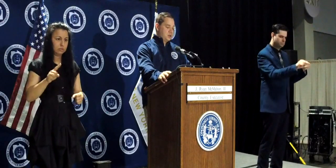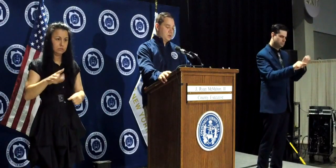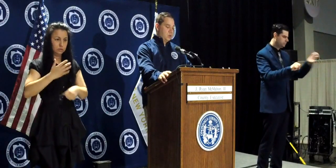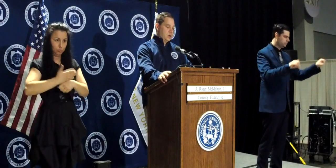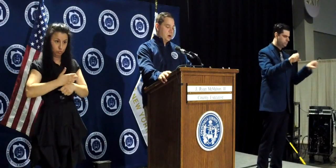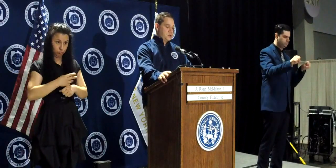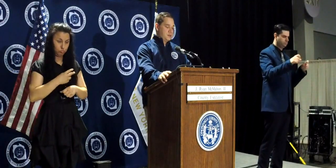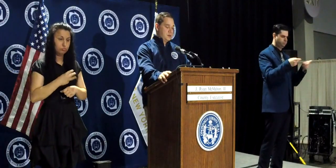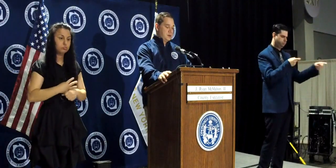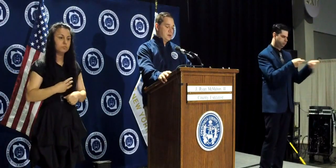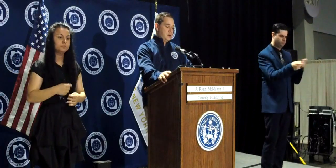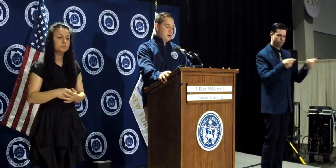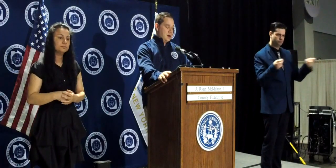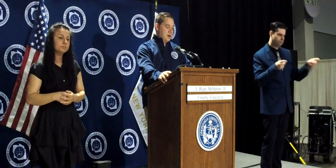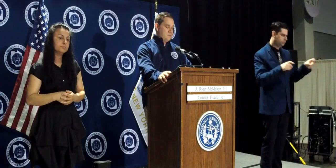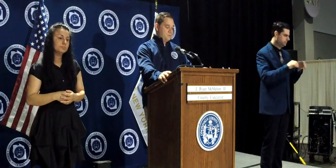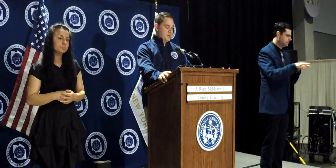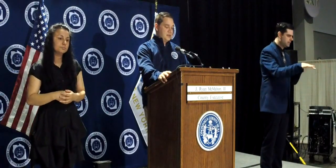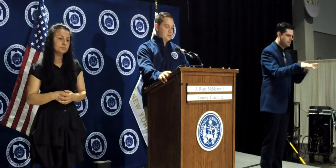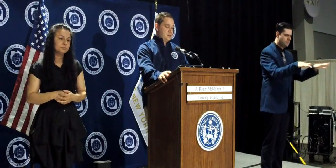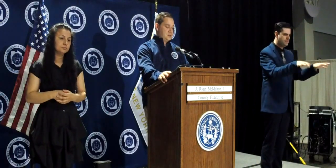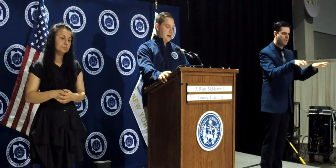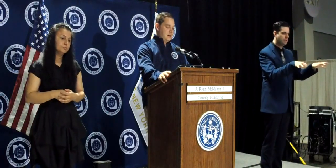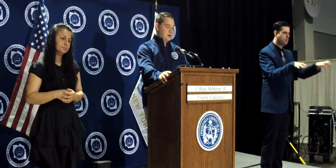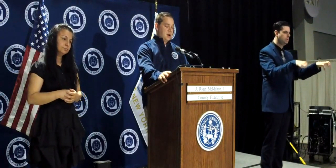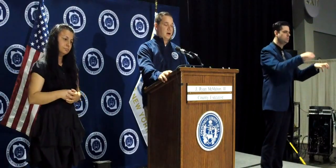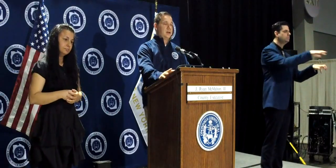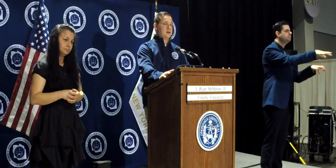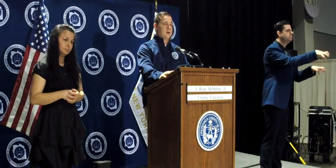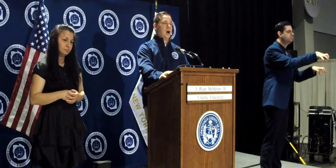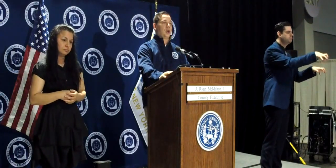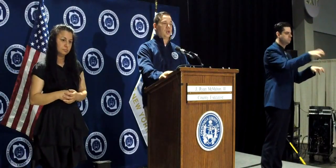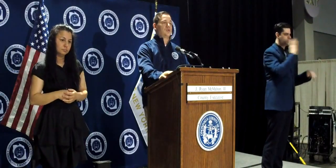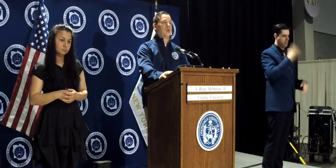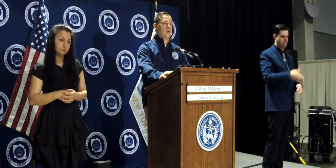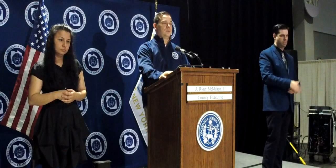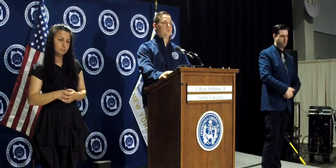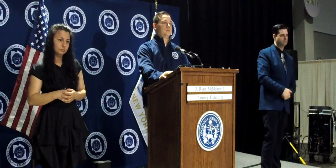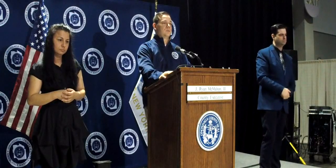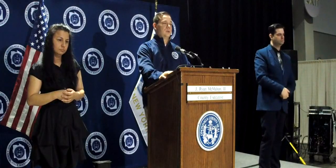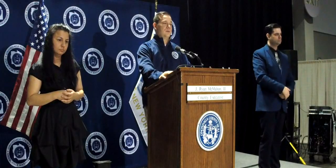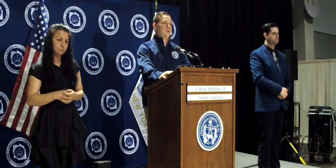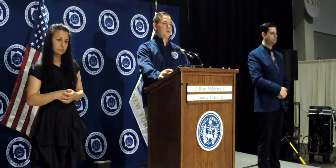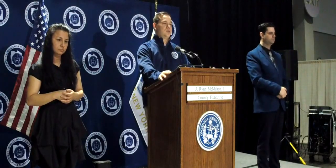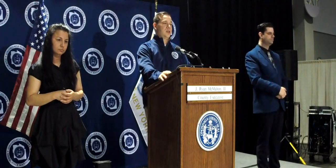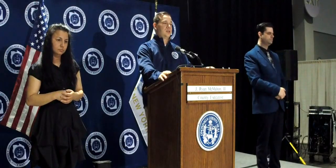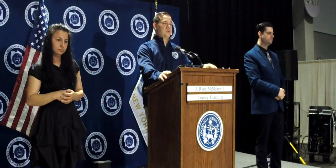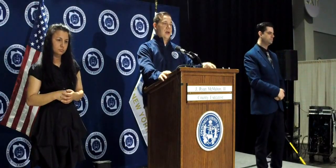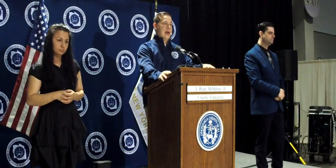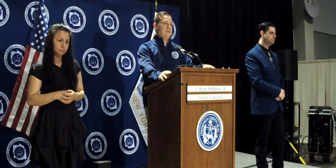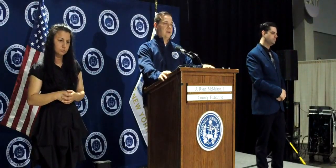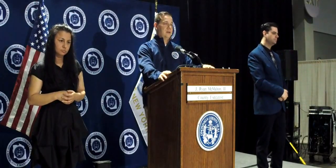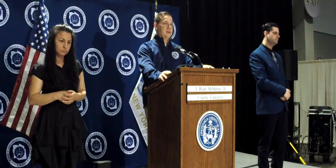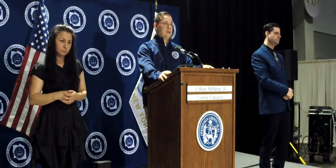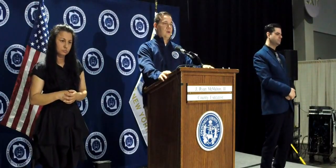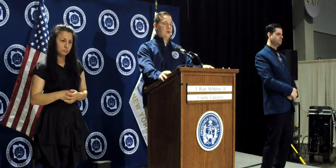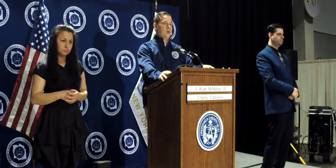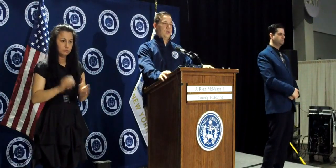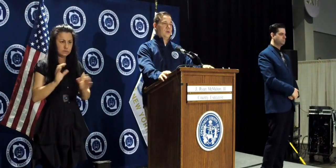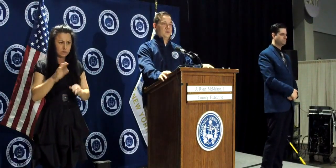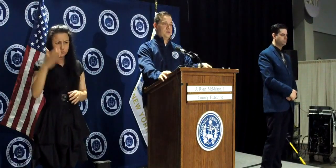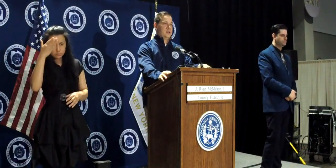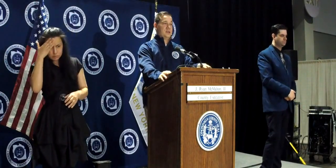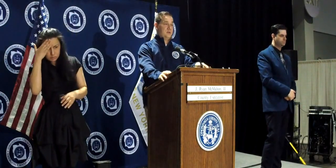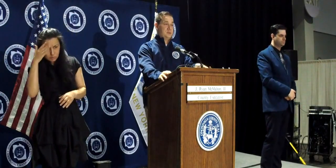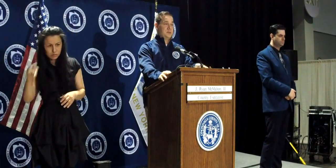in our control, we are seeing cases that are in our control. If you're sick, you have it,